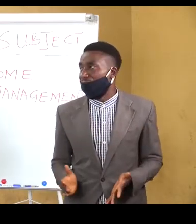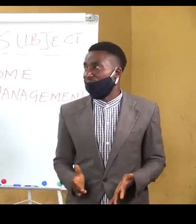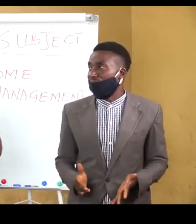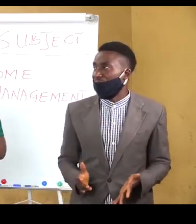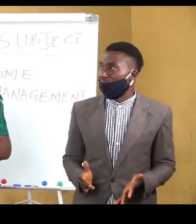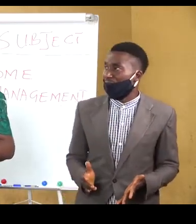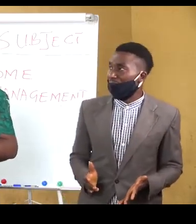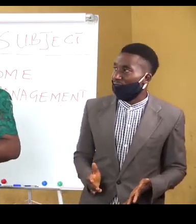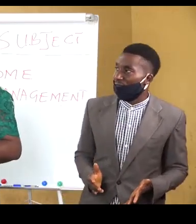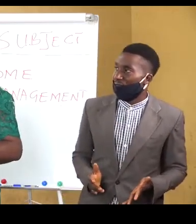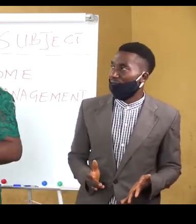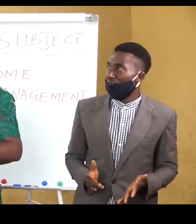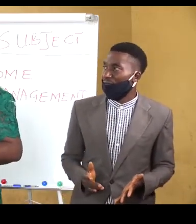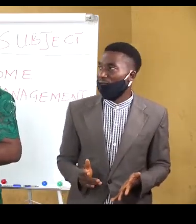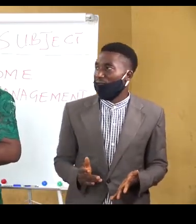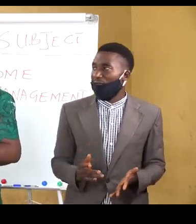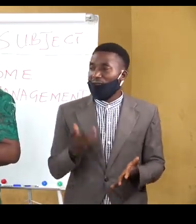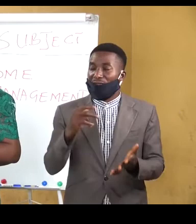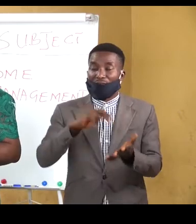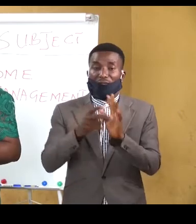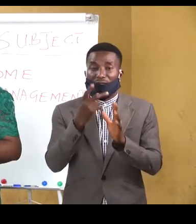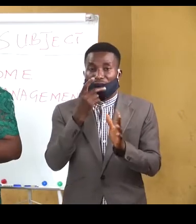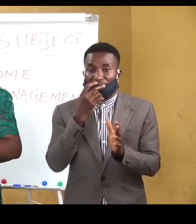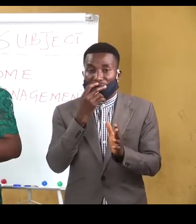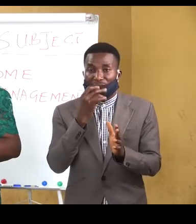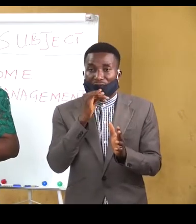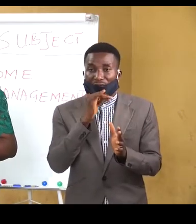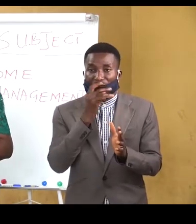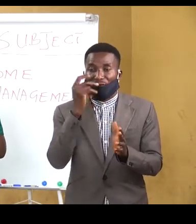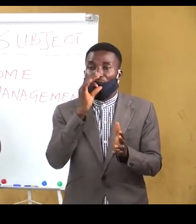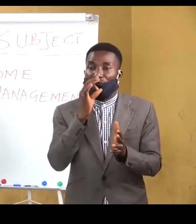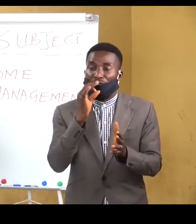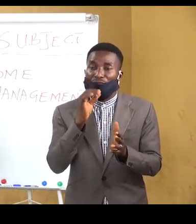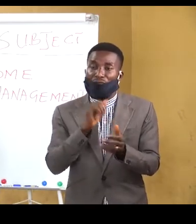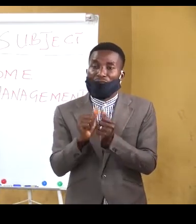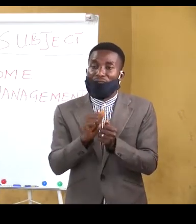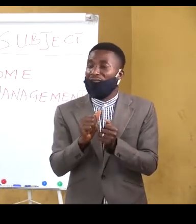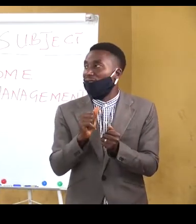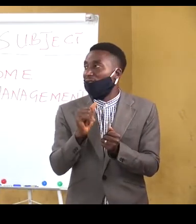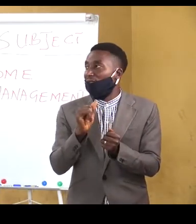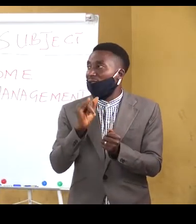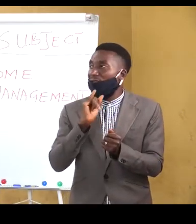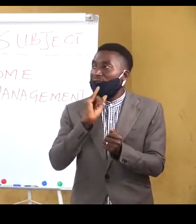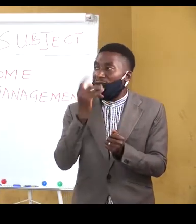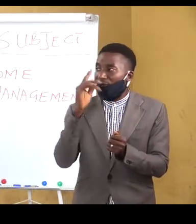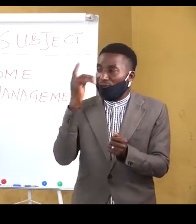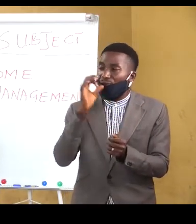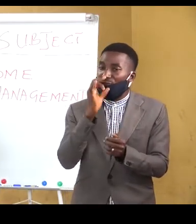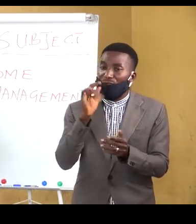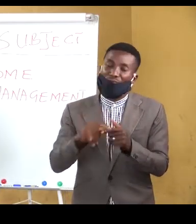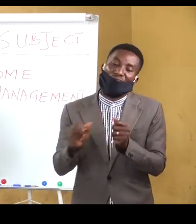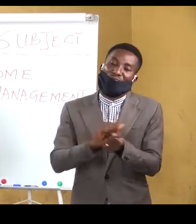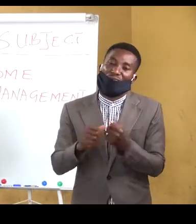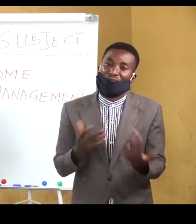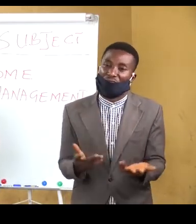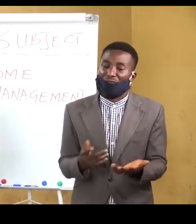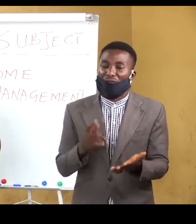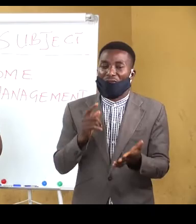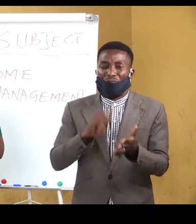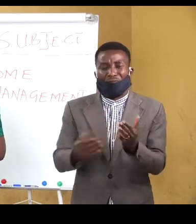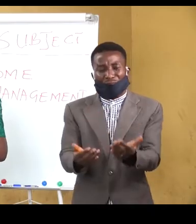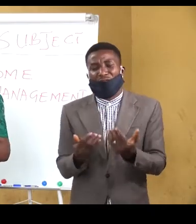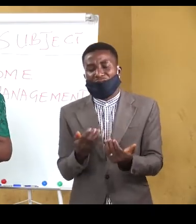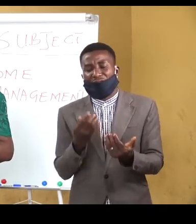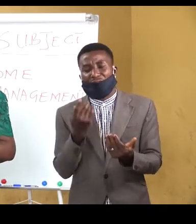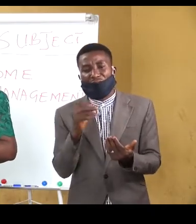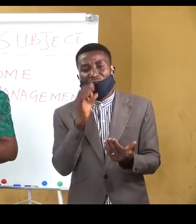The meaning of what? Food spoilage. Now, what are the causes of food spoilage?